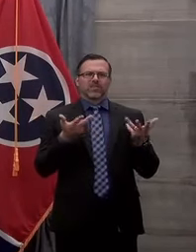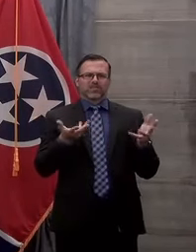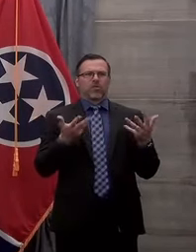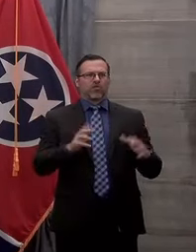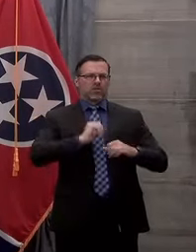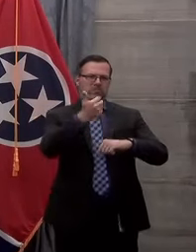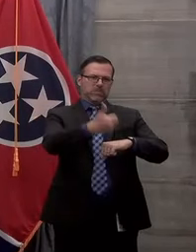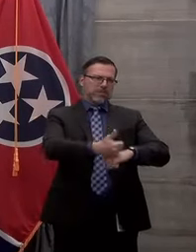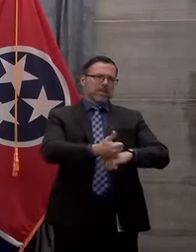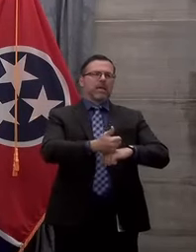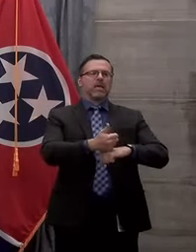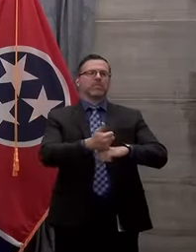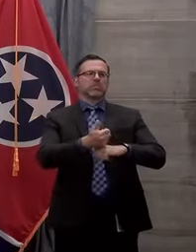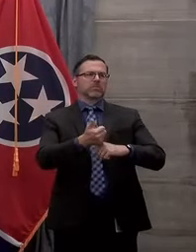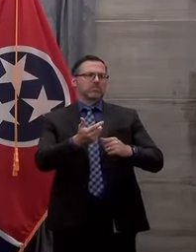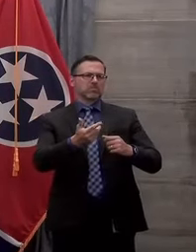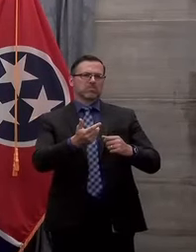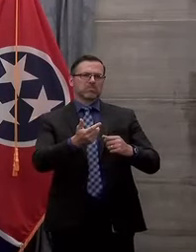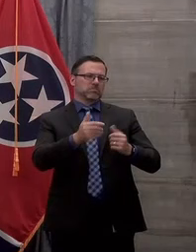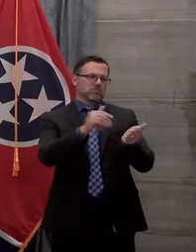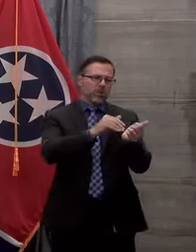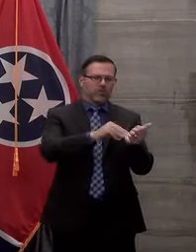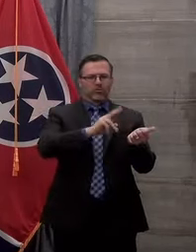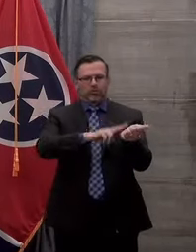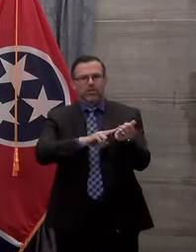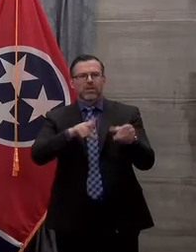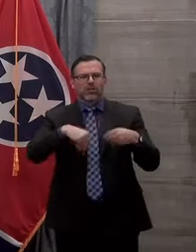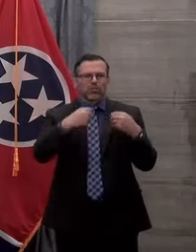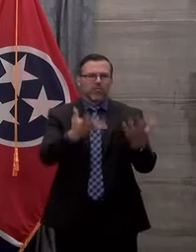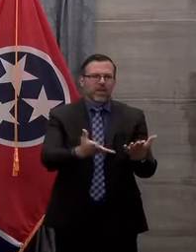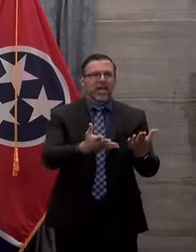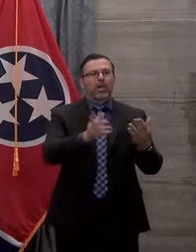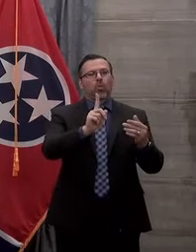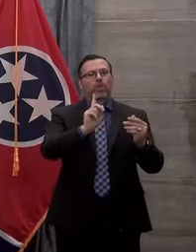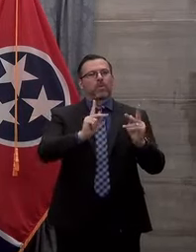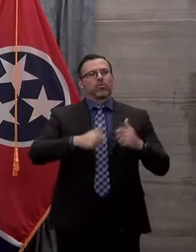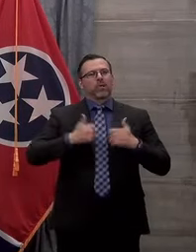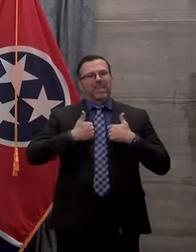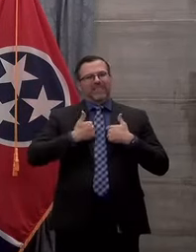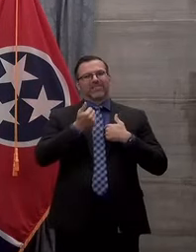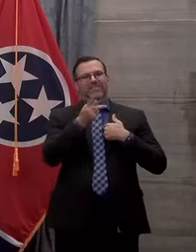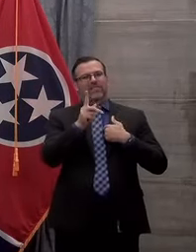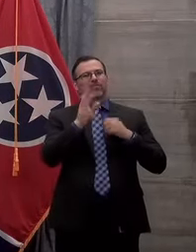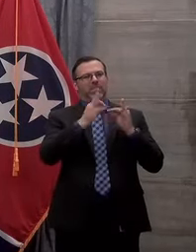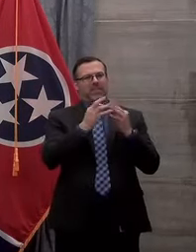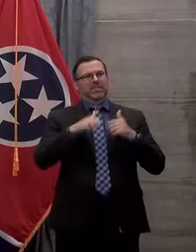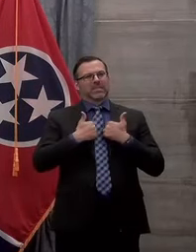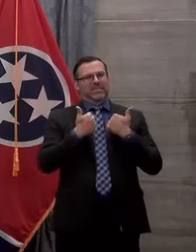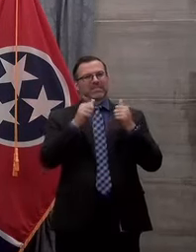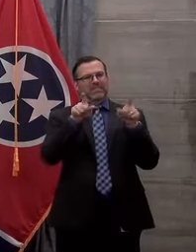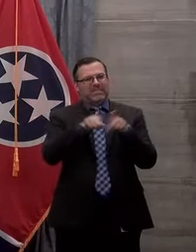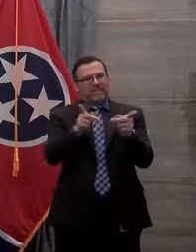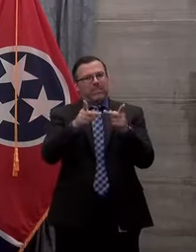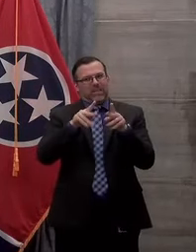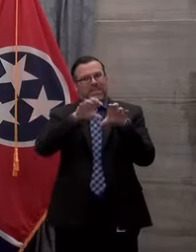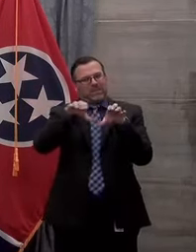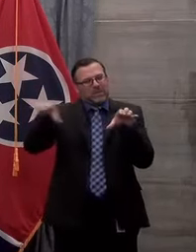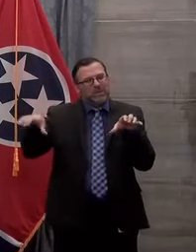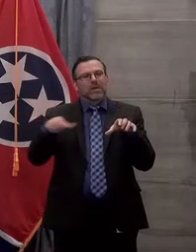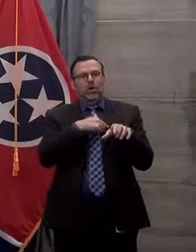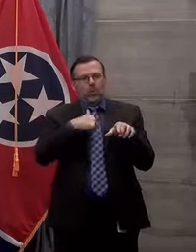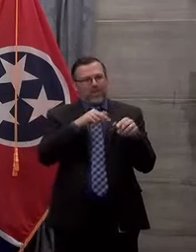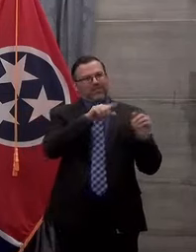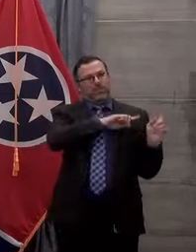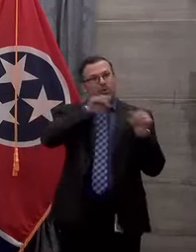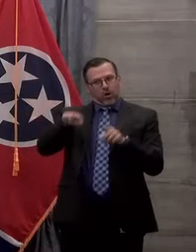local officials in providing testing to our multifamily housing communities and been able to pursue and continue to engage and share